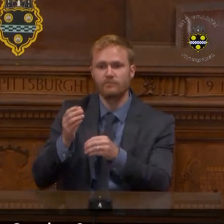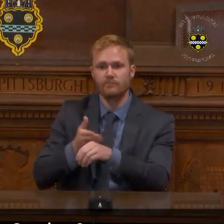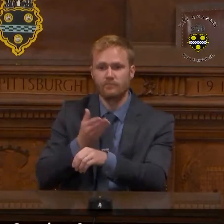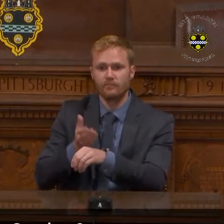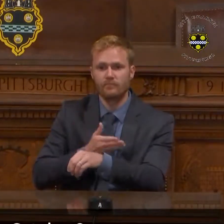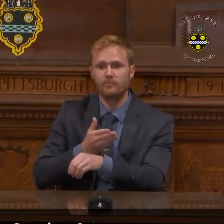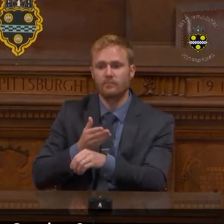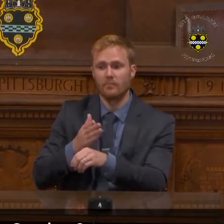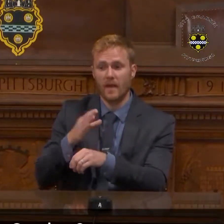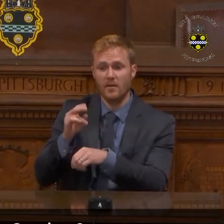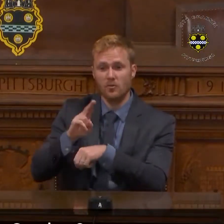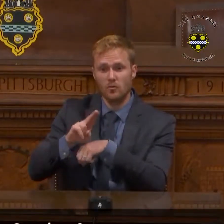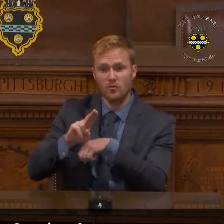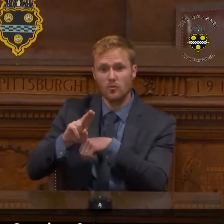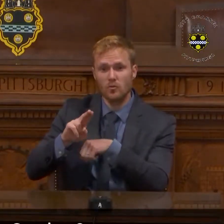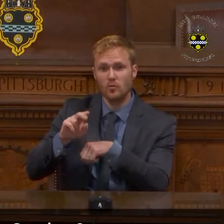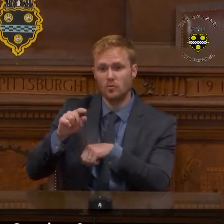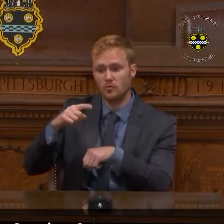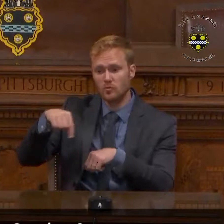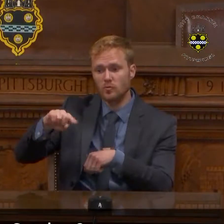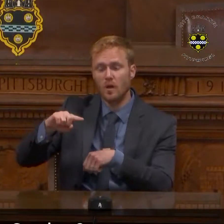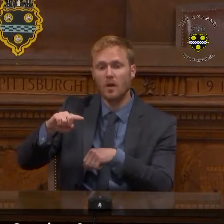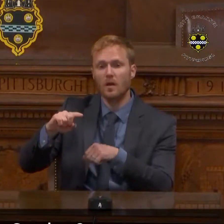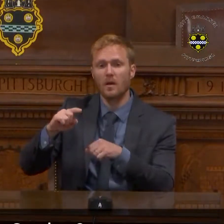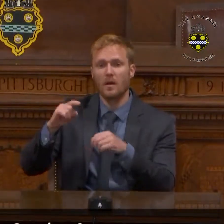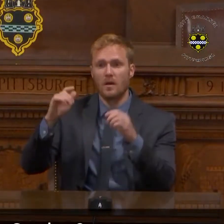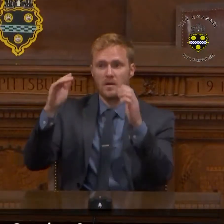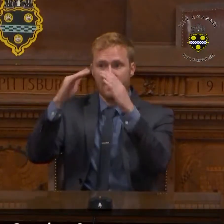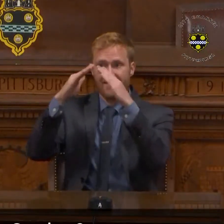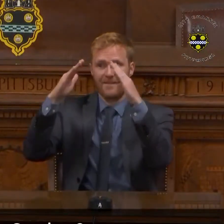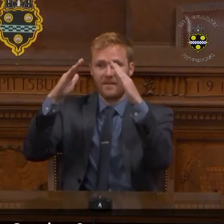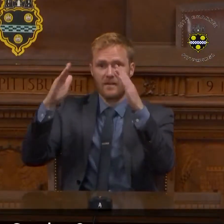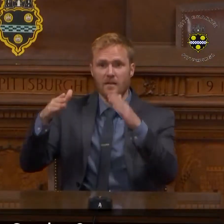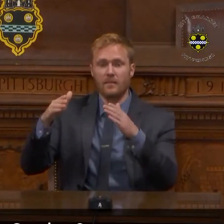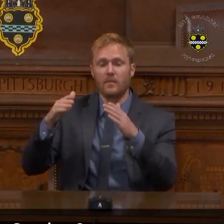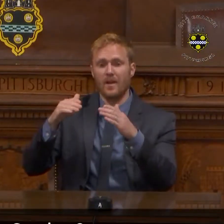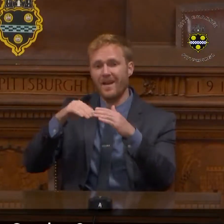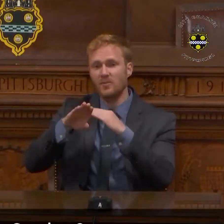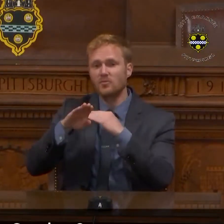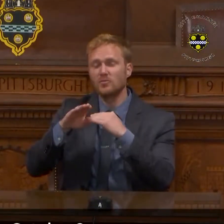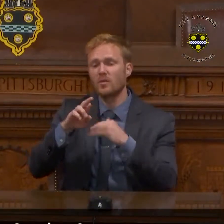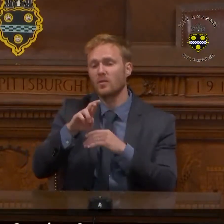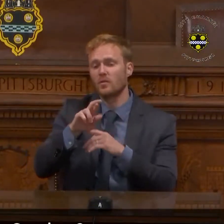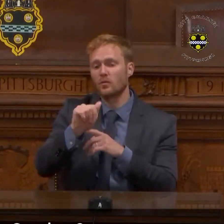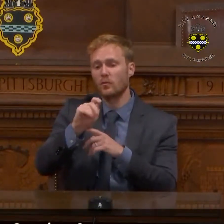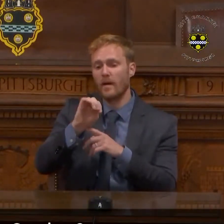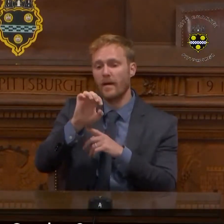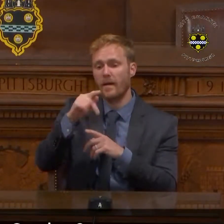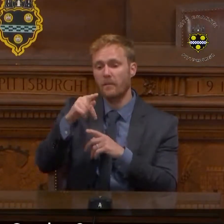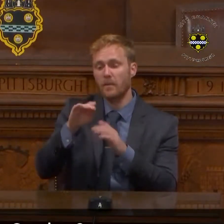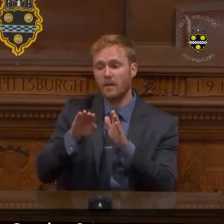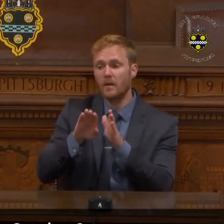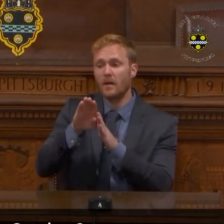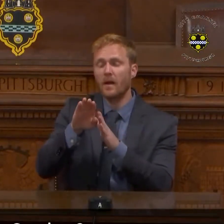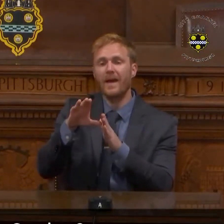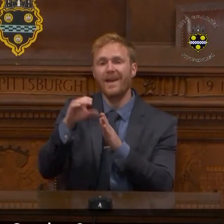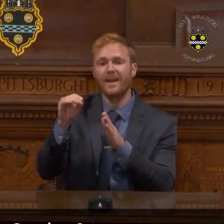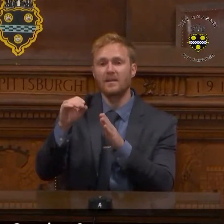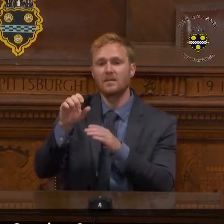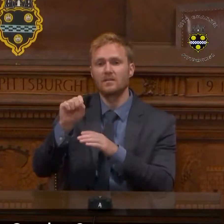cost and expense a canopy-covered entrance, ramp, and stoop at 5226